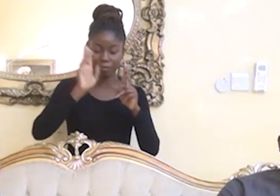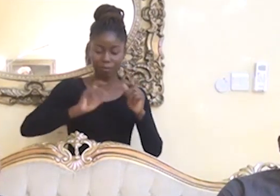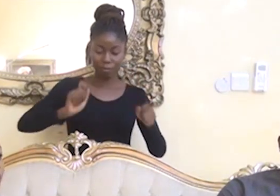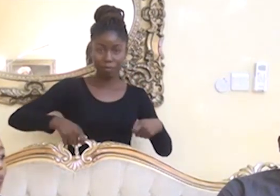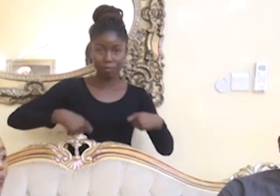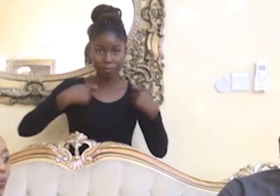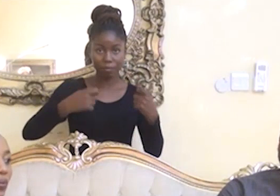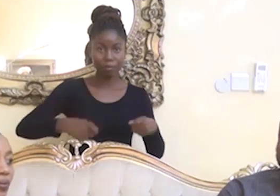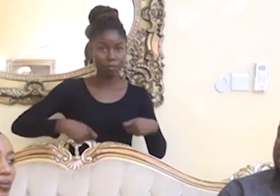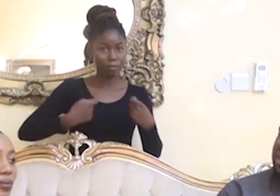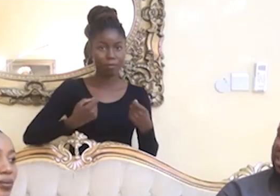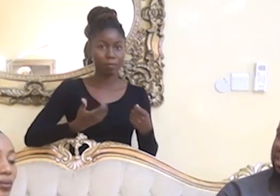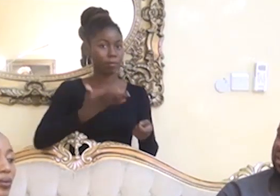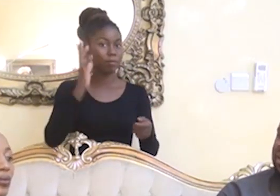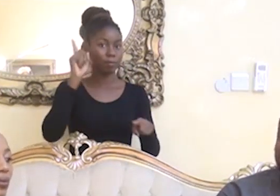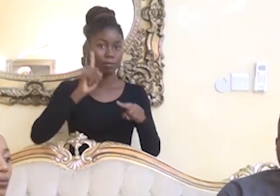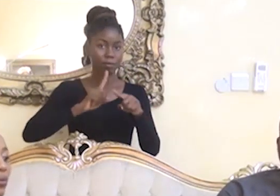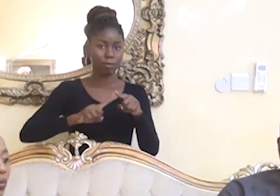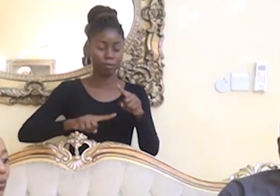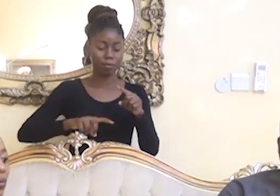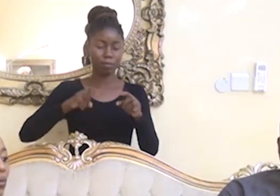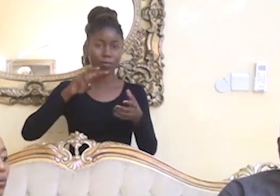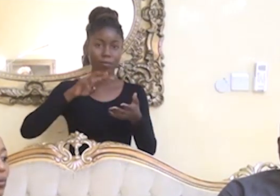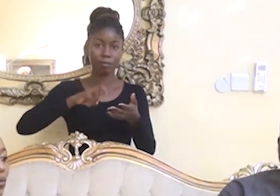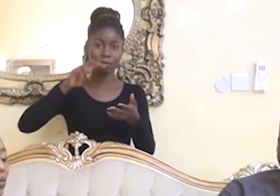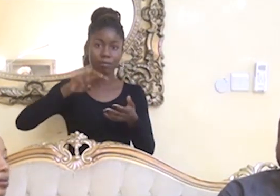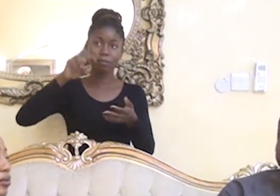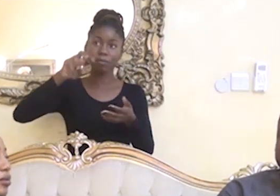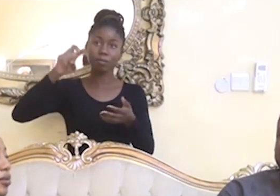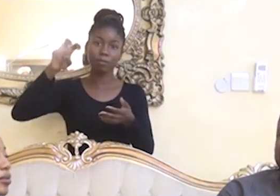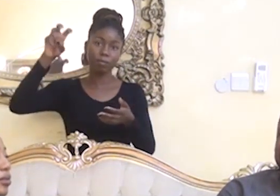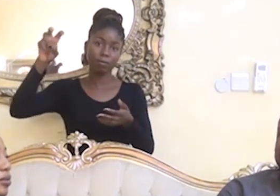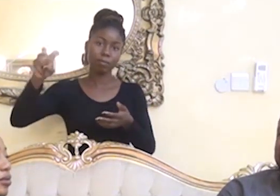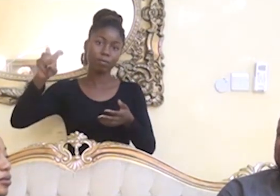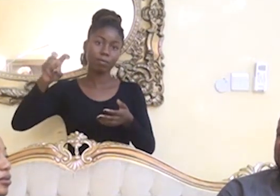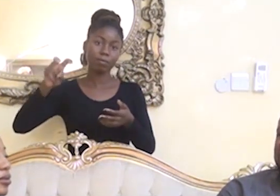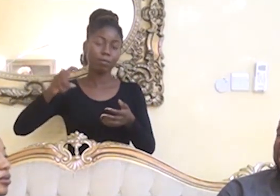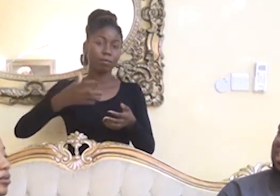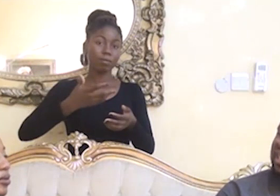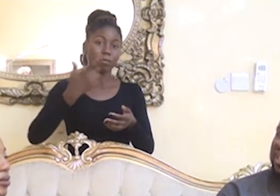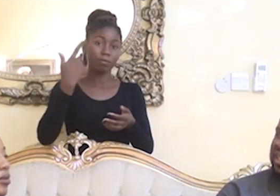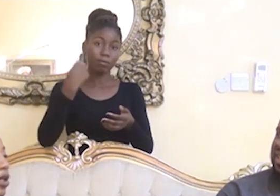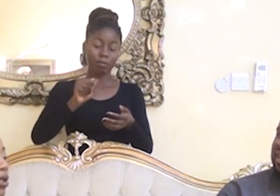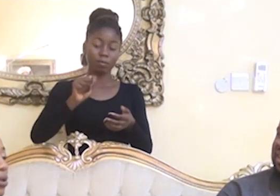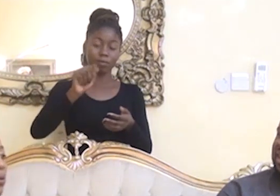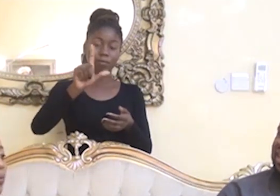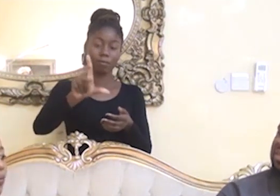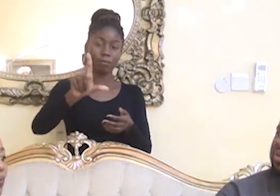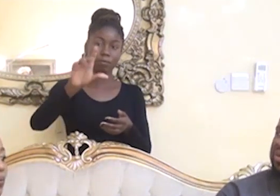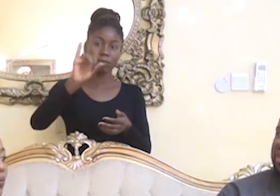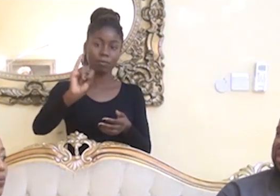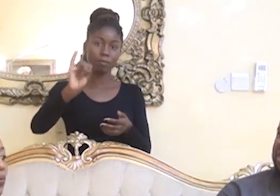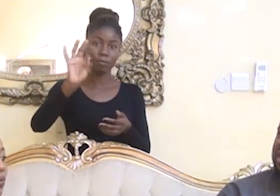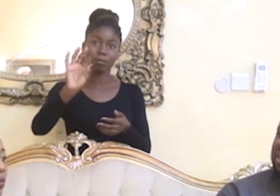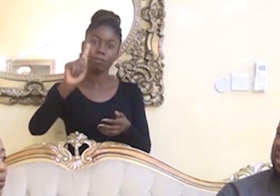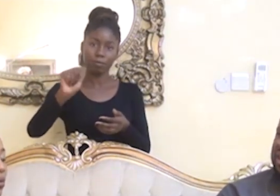They cannot climb the staircase, therefore a lift is needed. Yes. In every